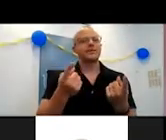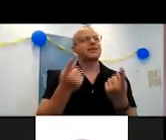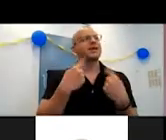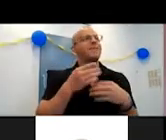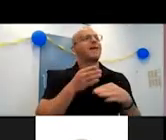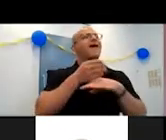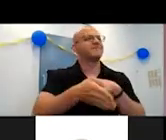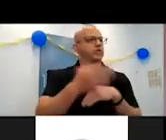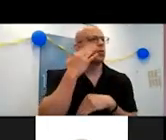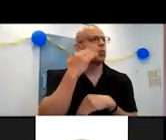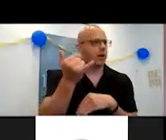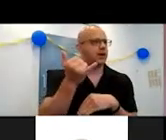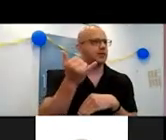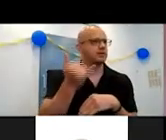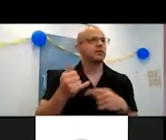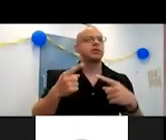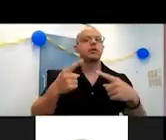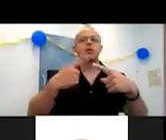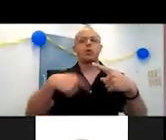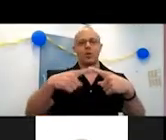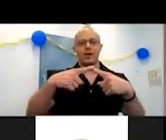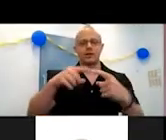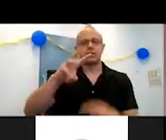So someone has asked me